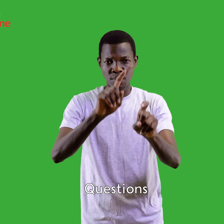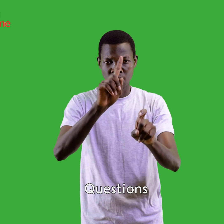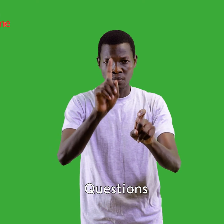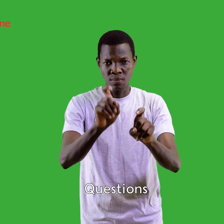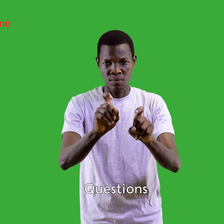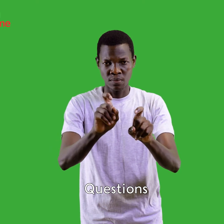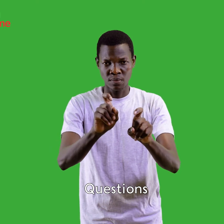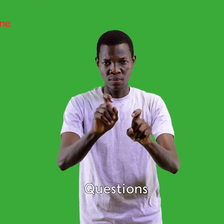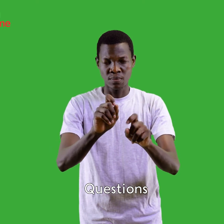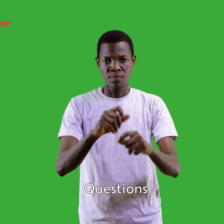Questions.